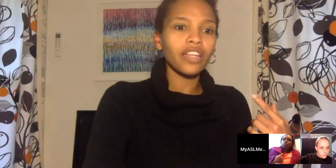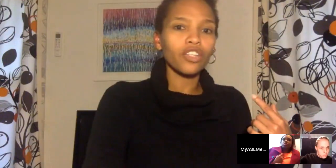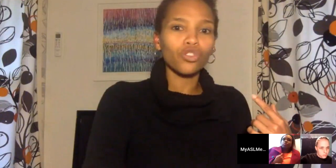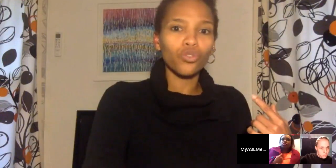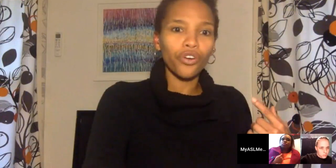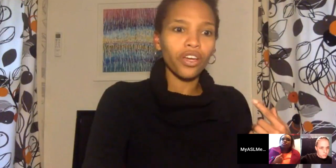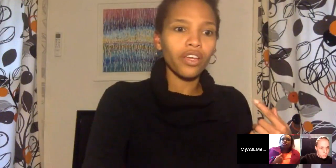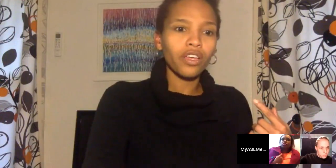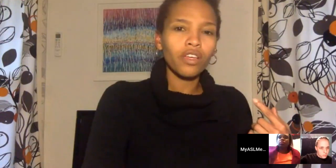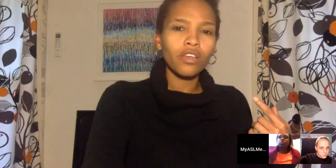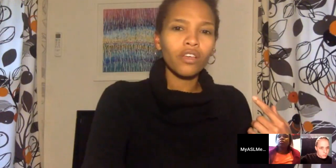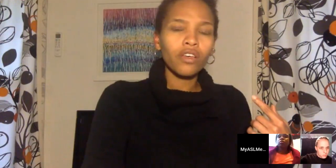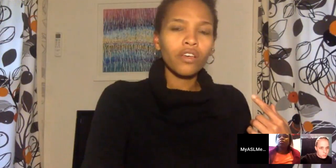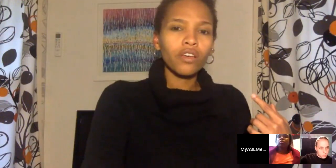this story.